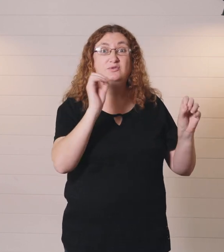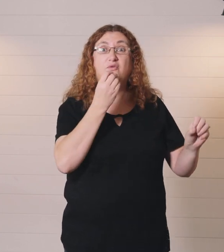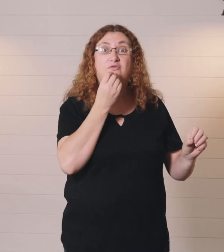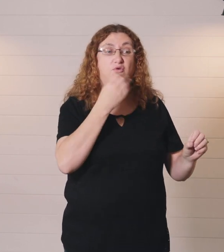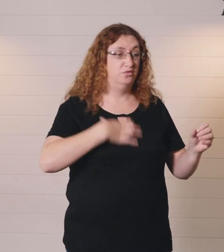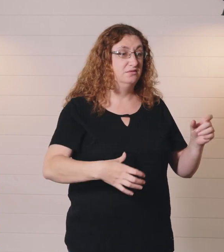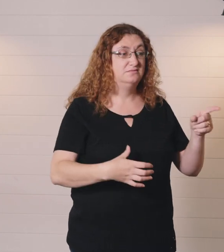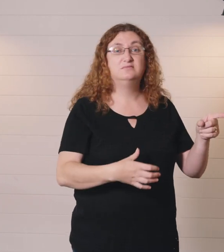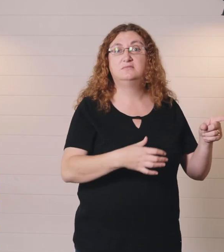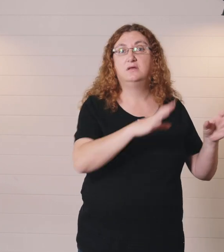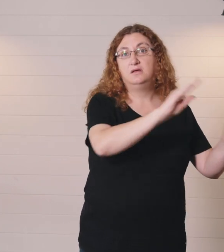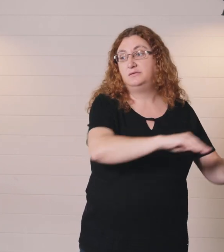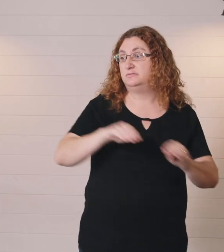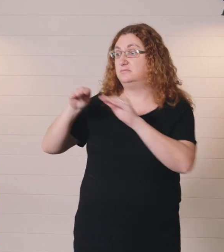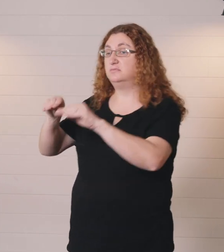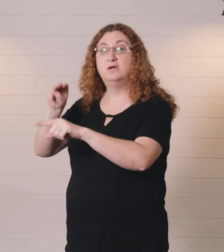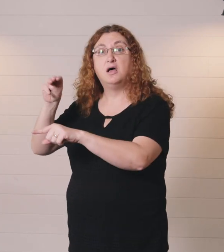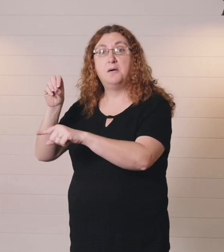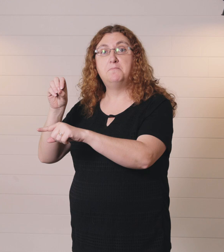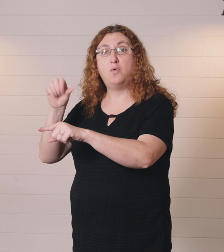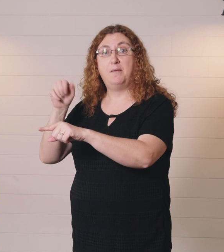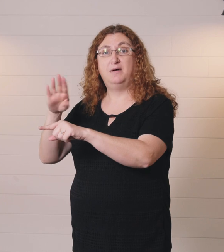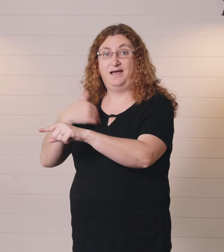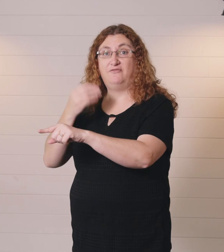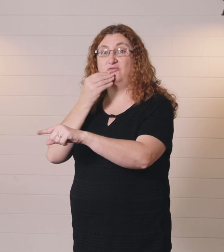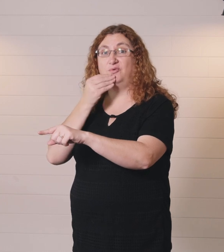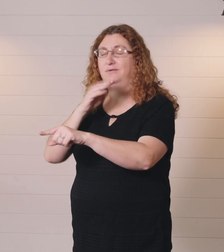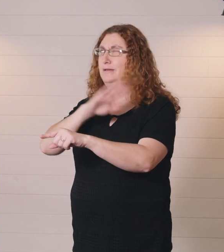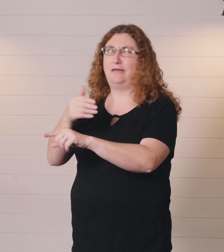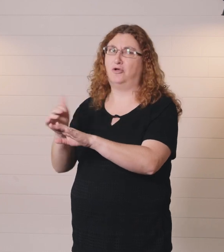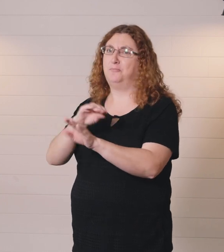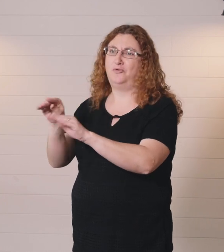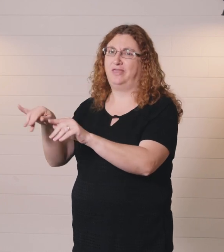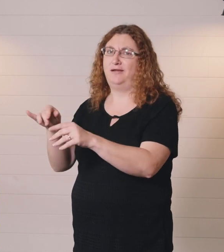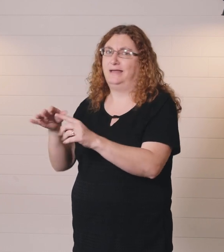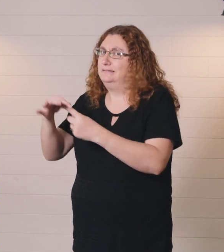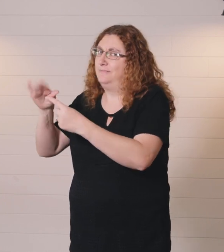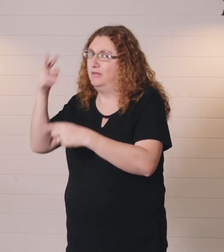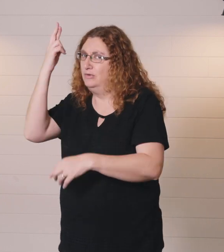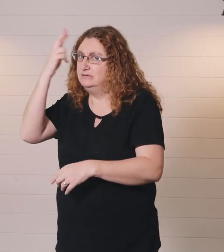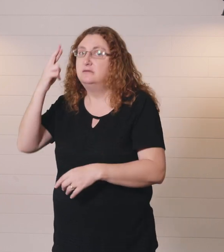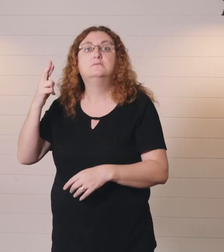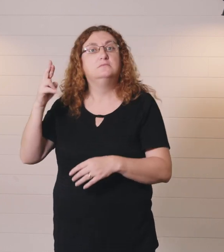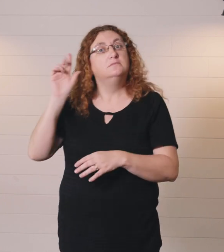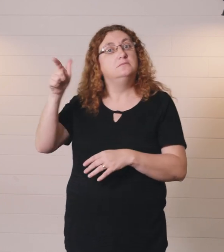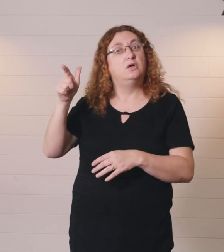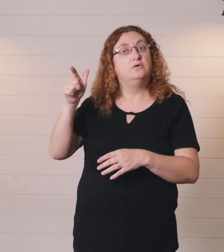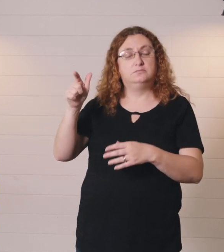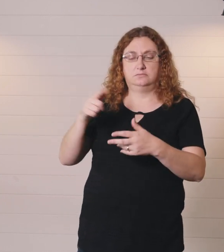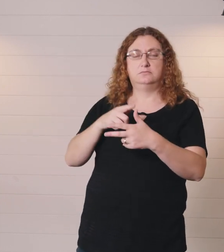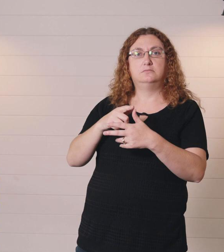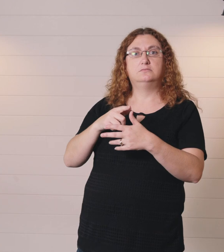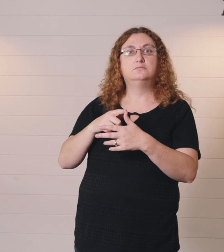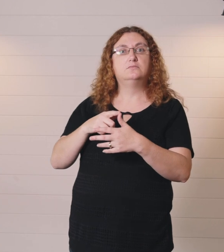moved to, Moab, an enemy state, because there was food in Moab. They marry. Later, her husband dies. Her